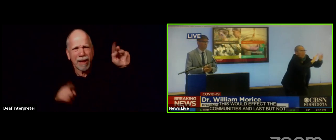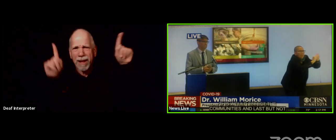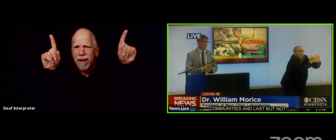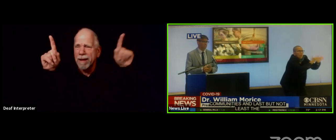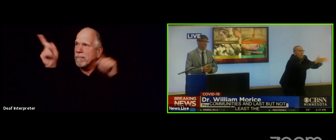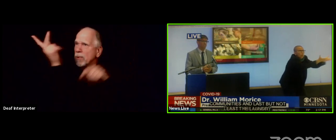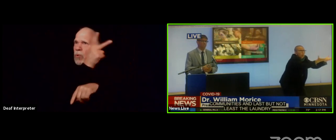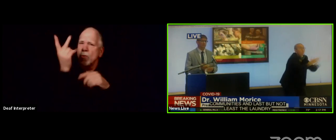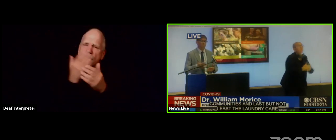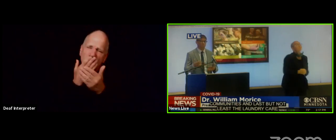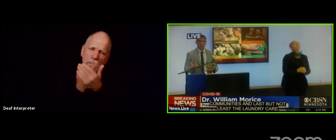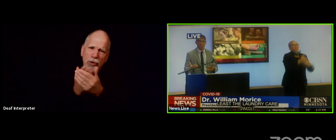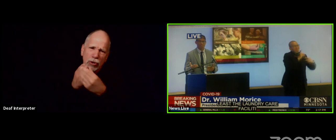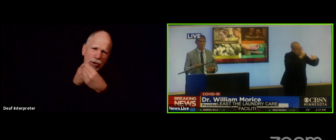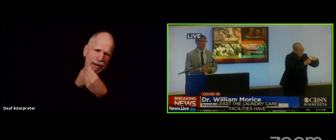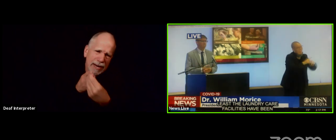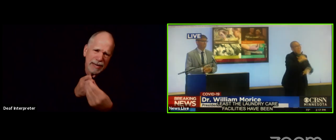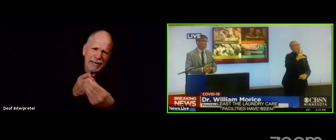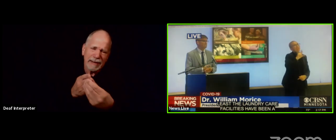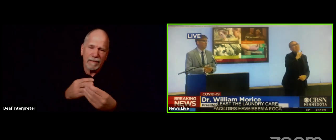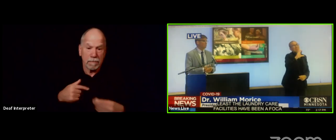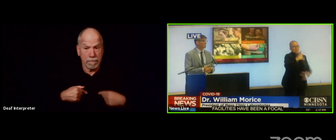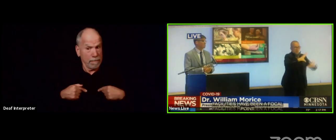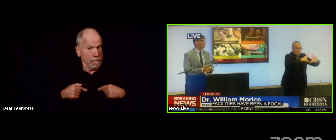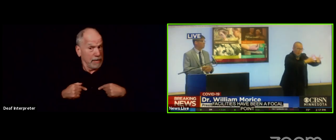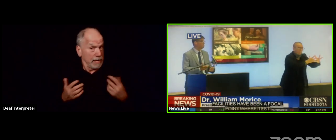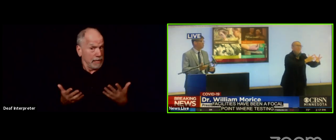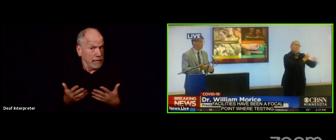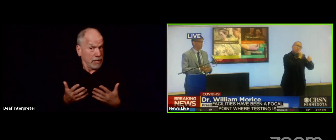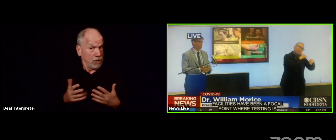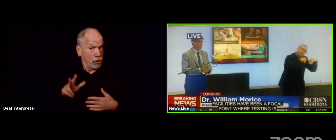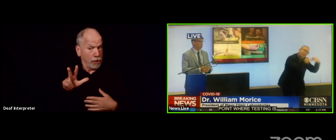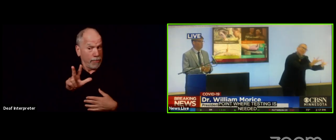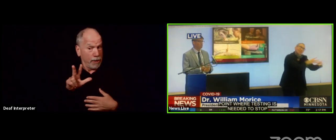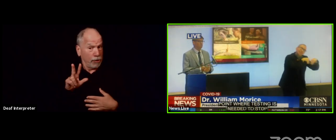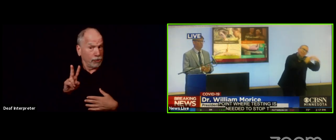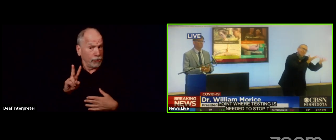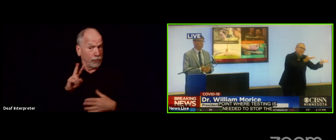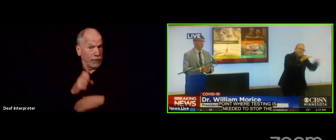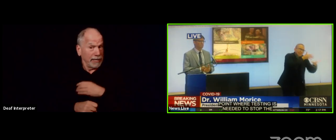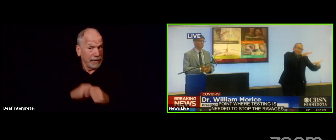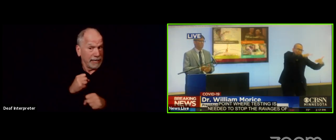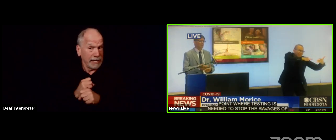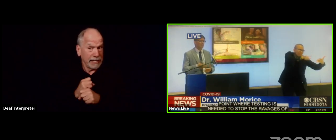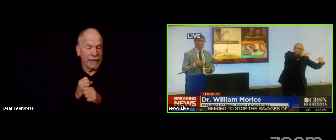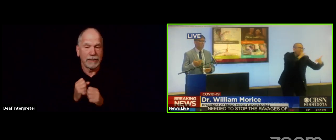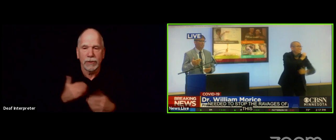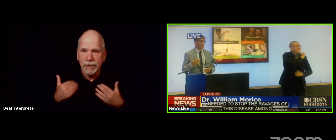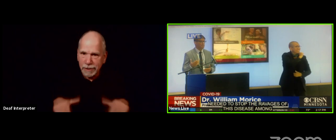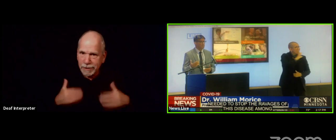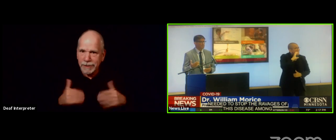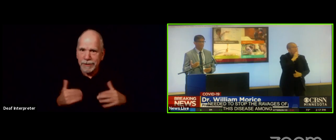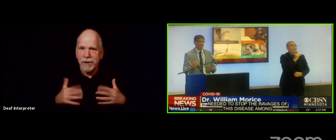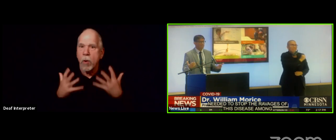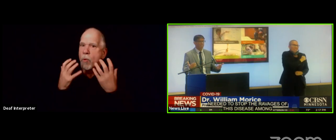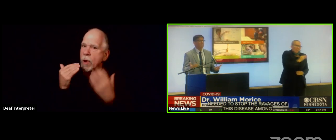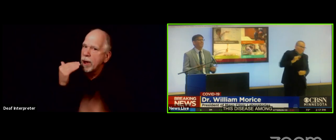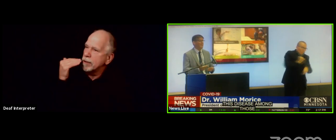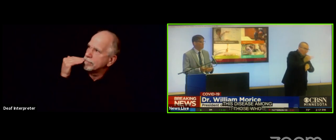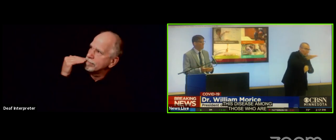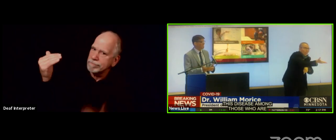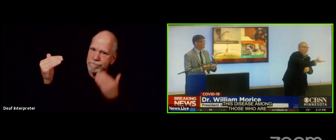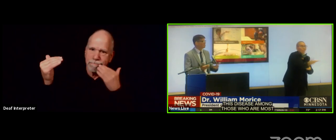is needed to stop the ravages of this disease amongst those who are most vulnerable in those facilities. A lot of this